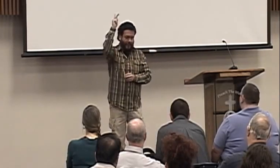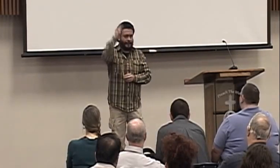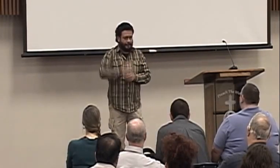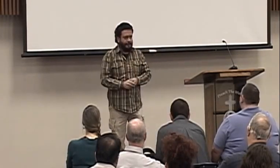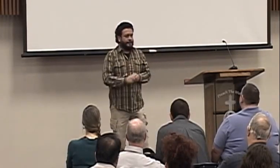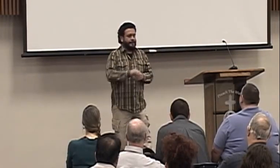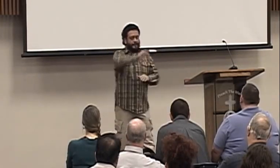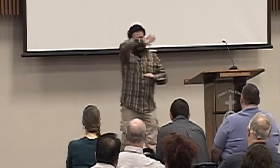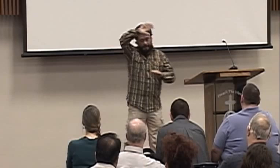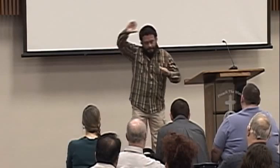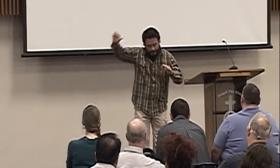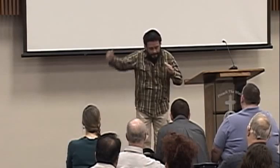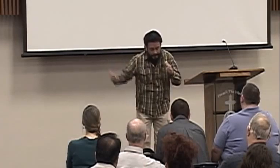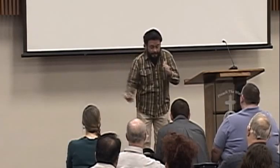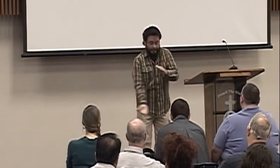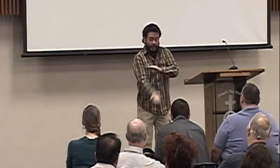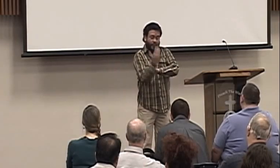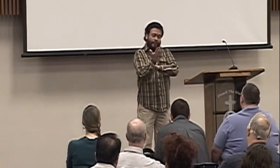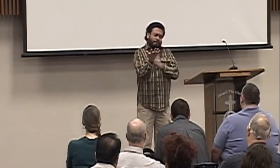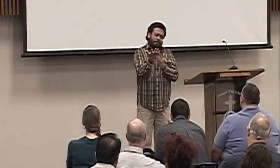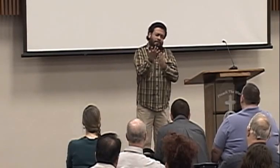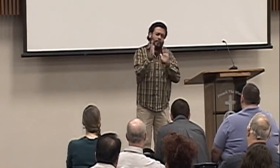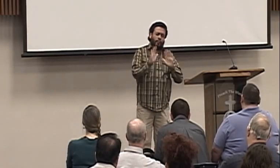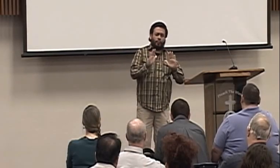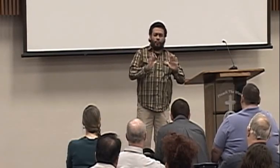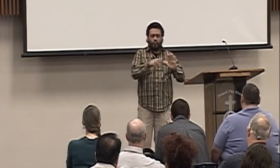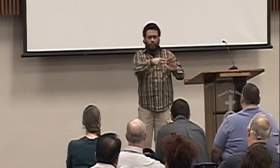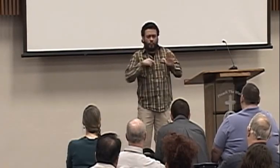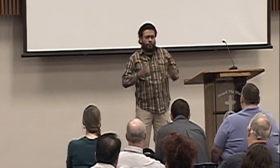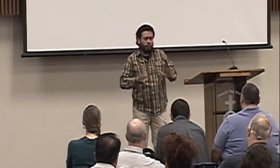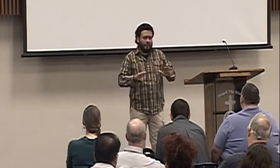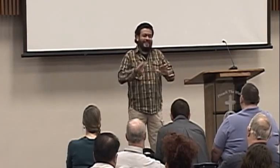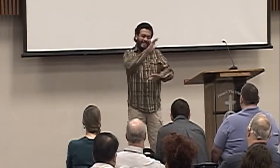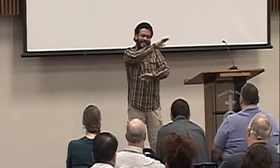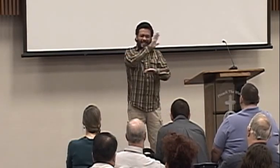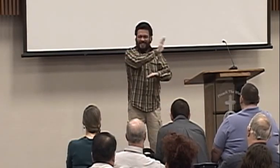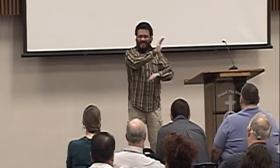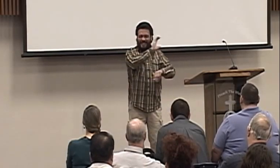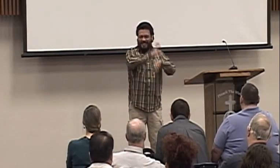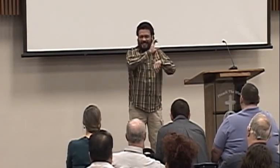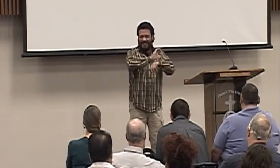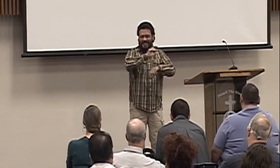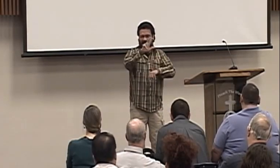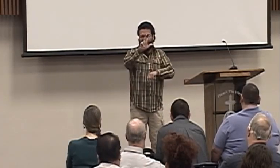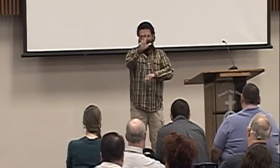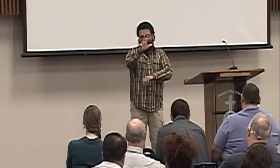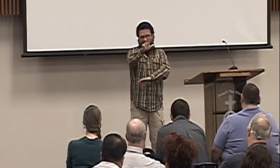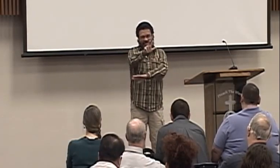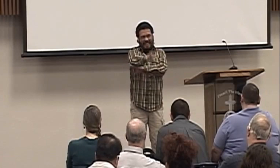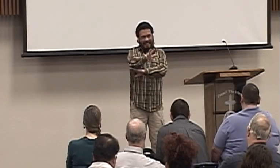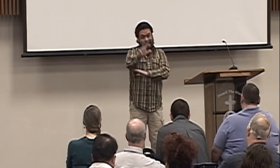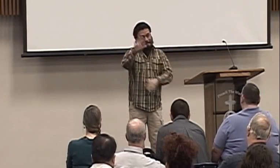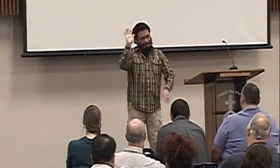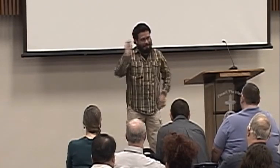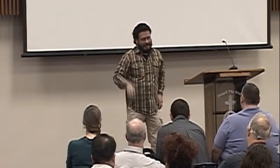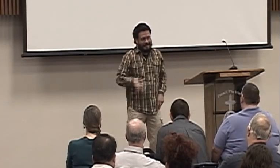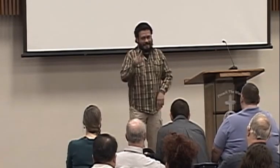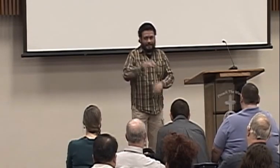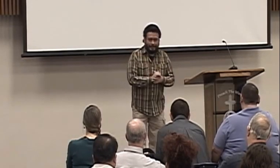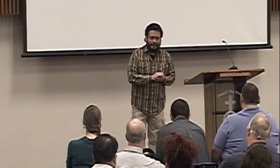Okay. So the next day, it's on Sunday. They have church there in the afternoon. They start worshiping like 3